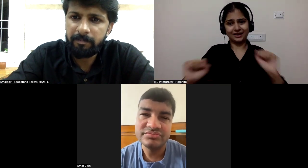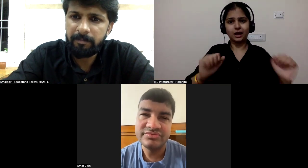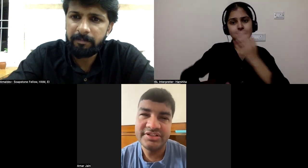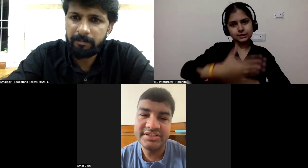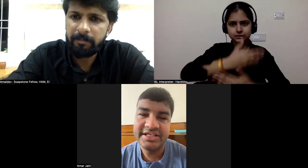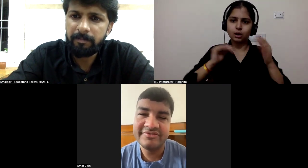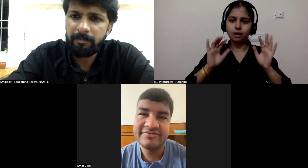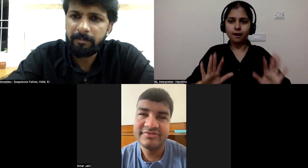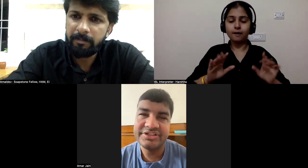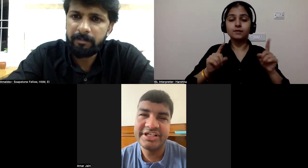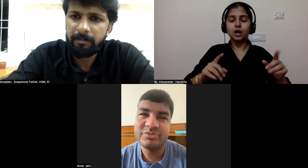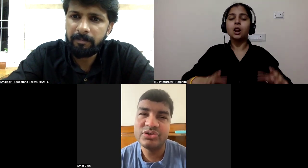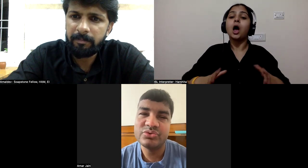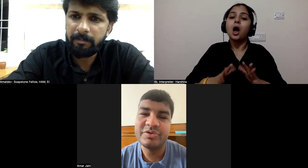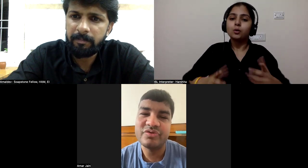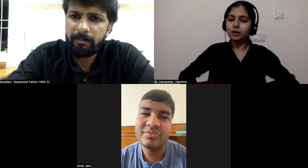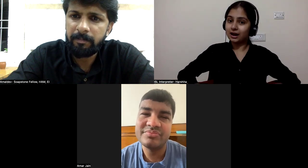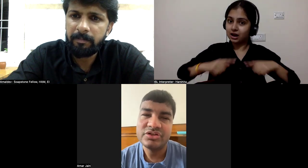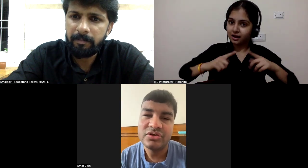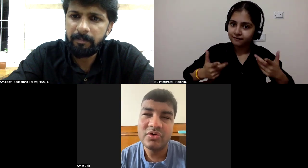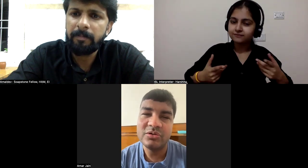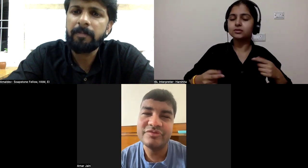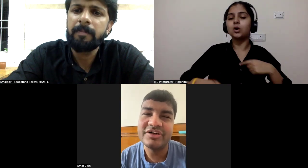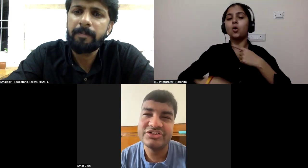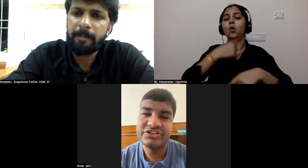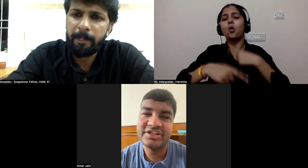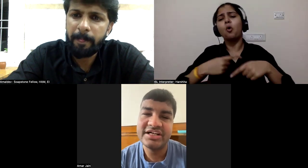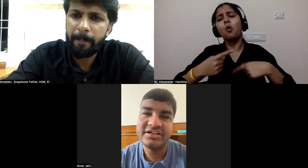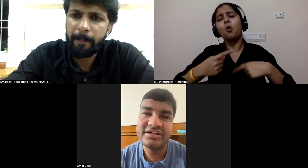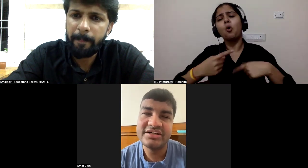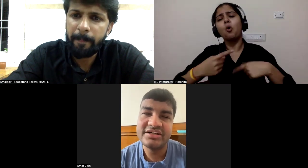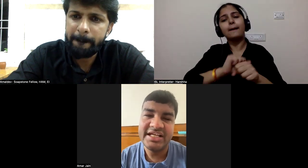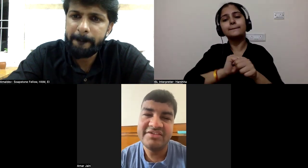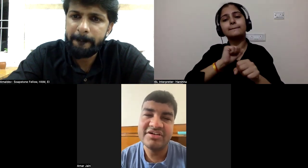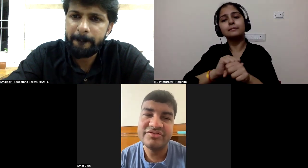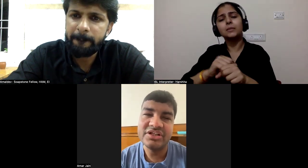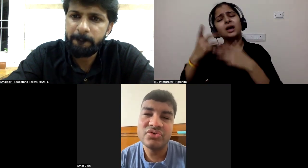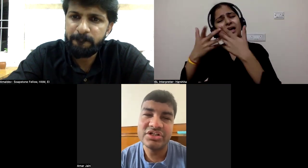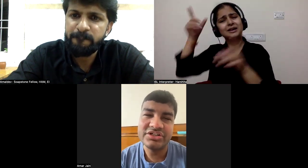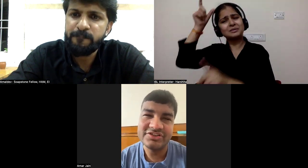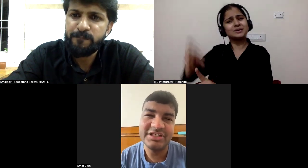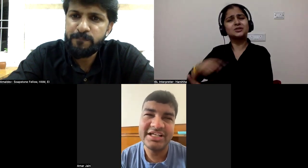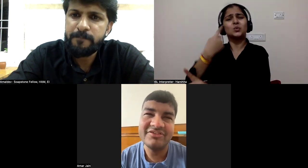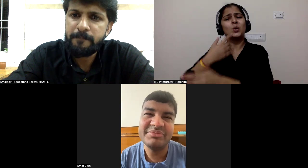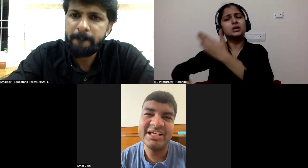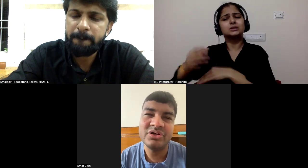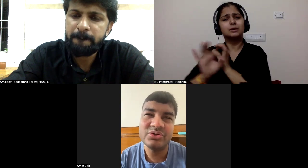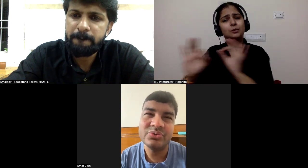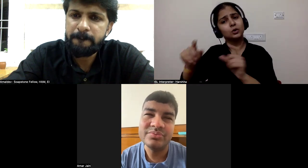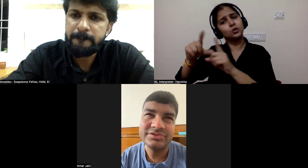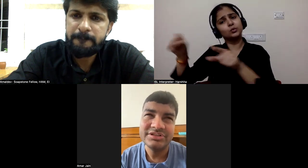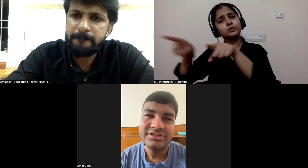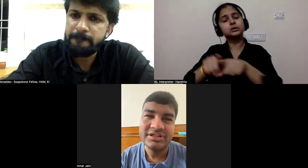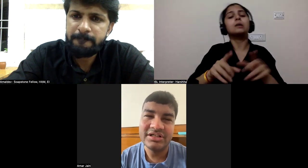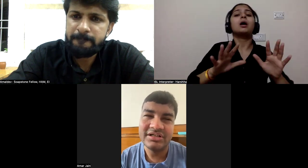to live, they're able to perform all the functions that anyone without a disability will be able to do.